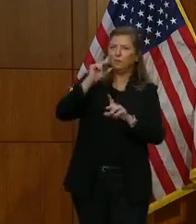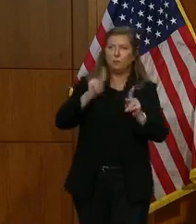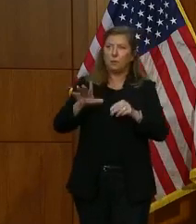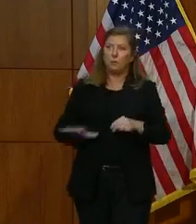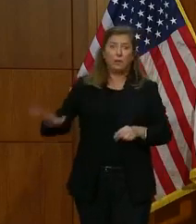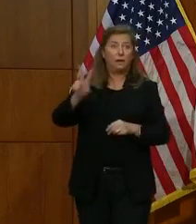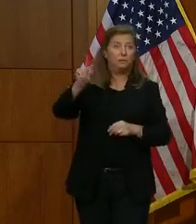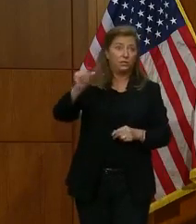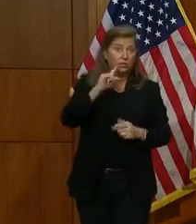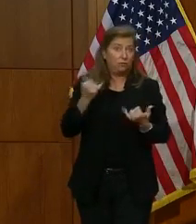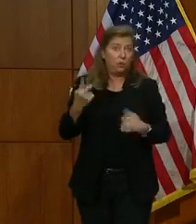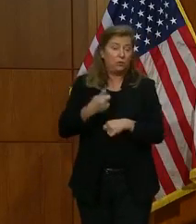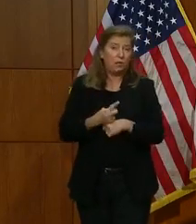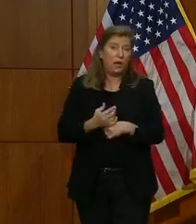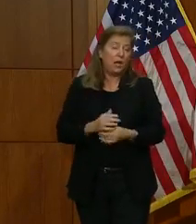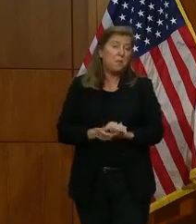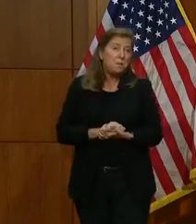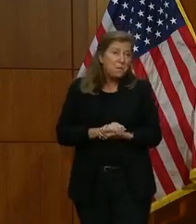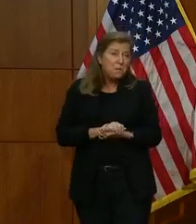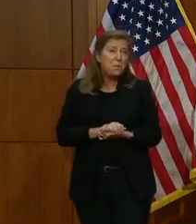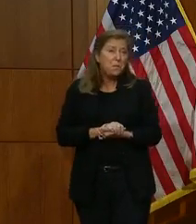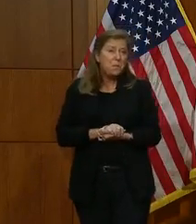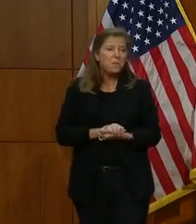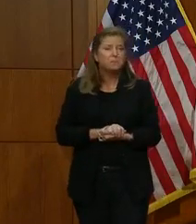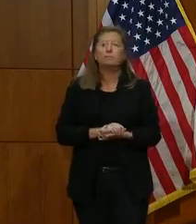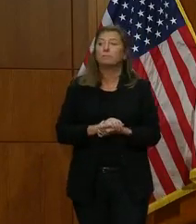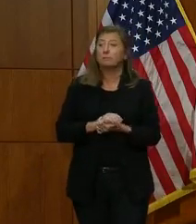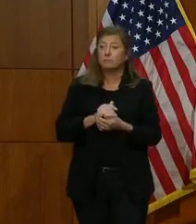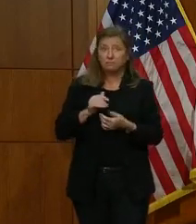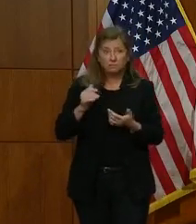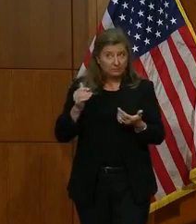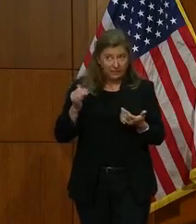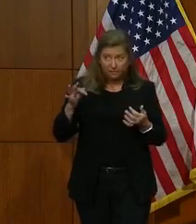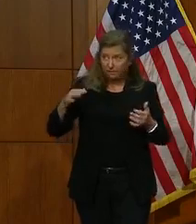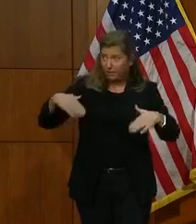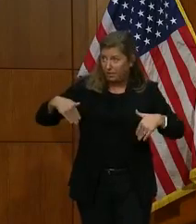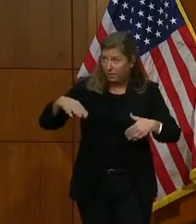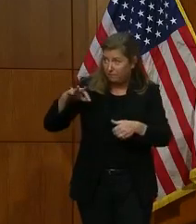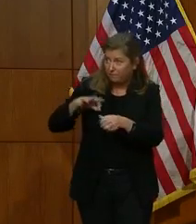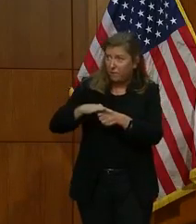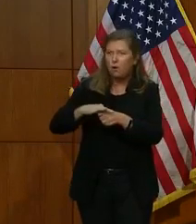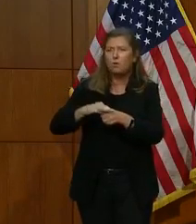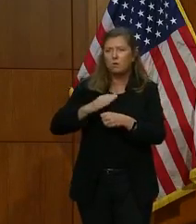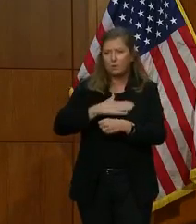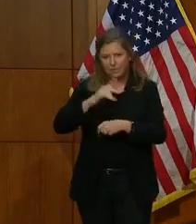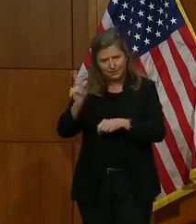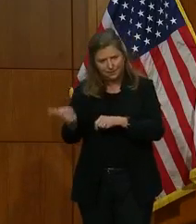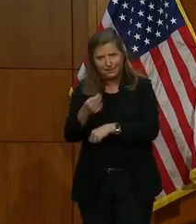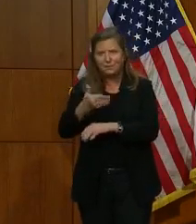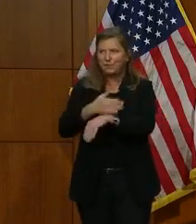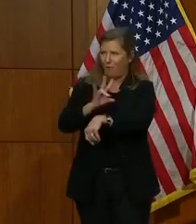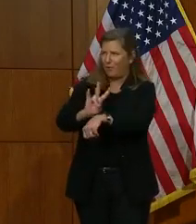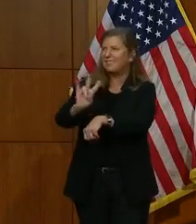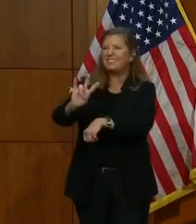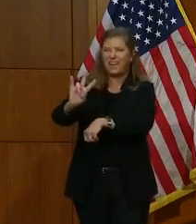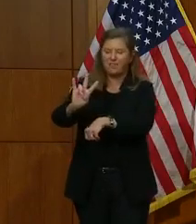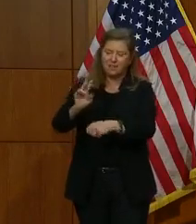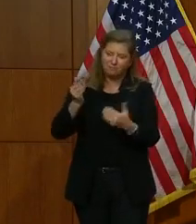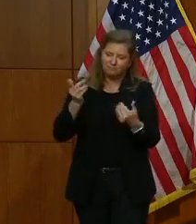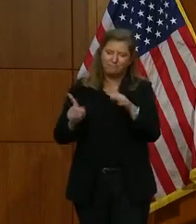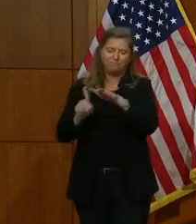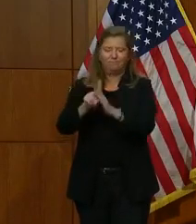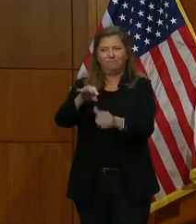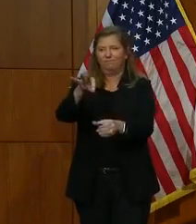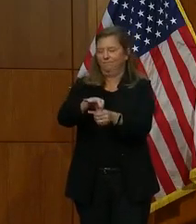for today? I would say, first of all, if you haven't voted, please get out there before 7 p.m. and cast your